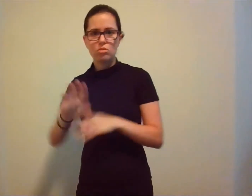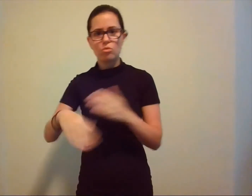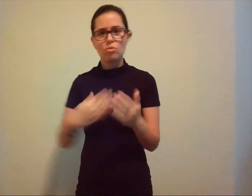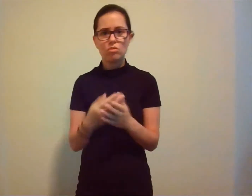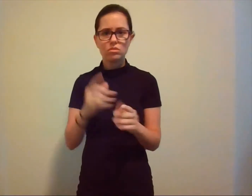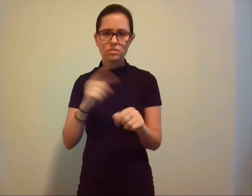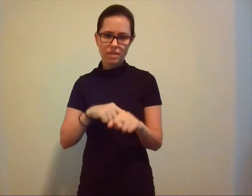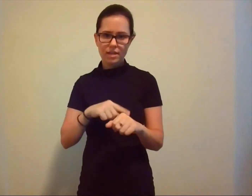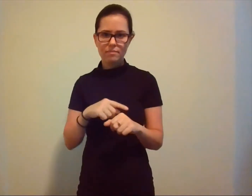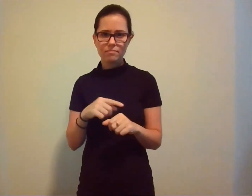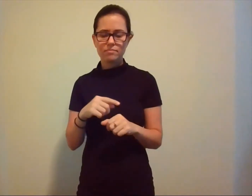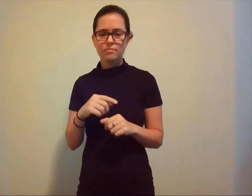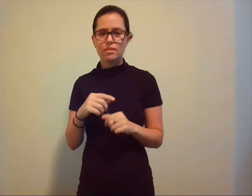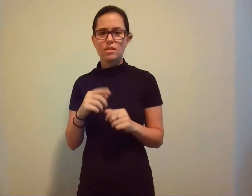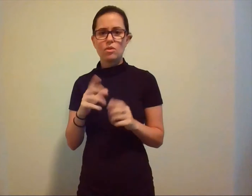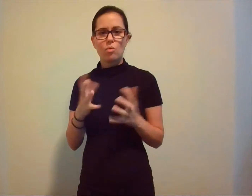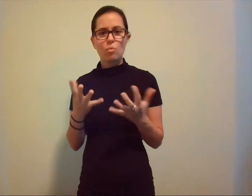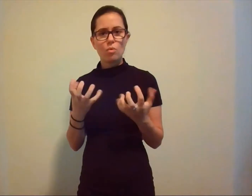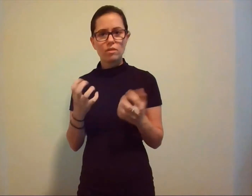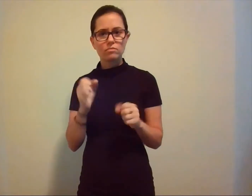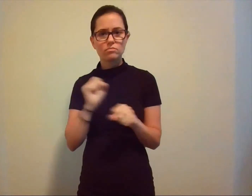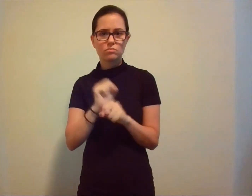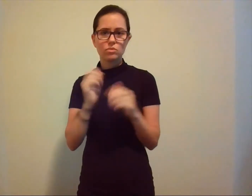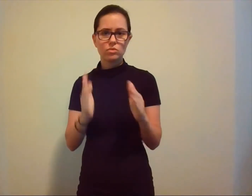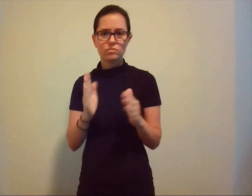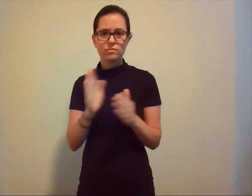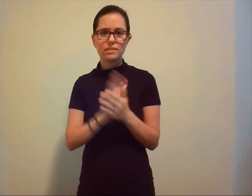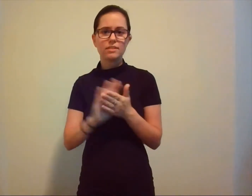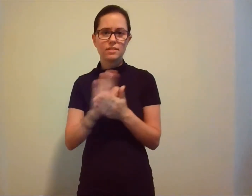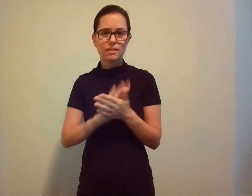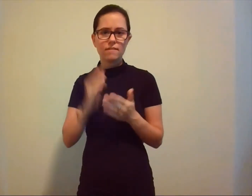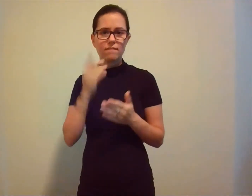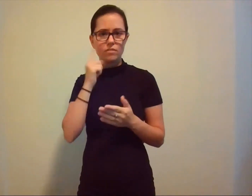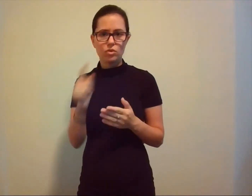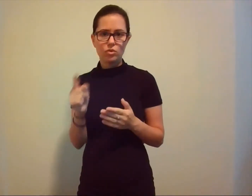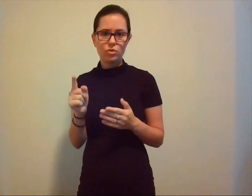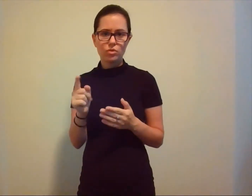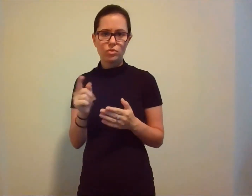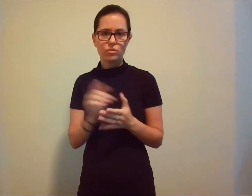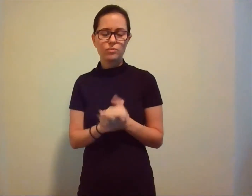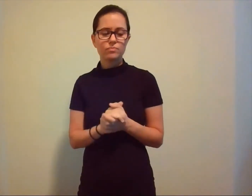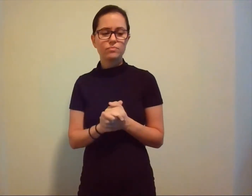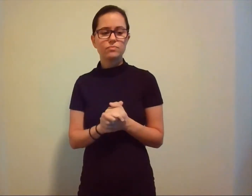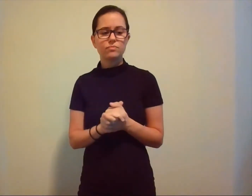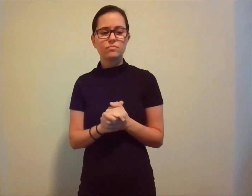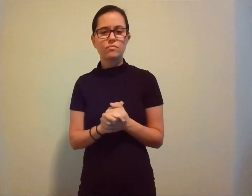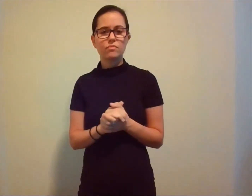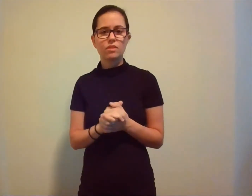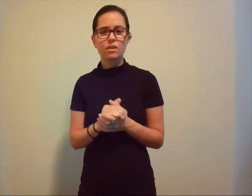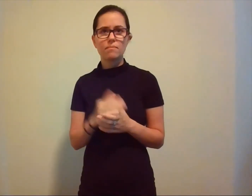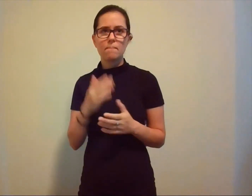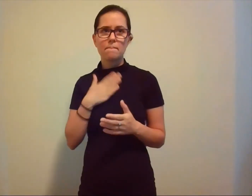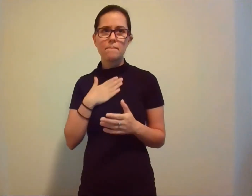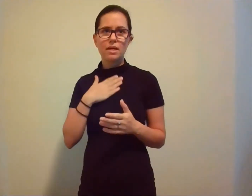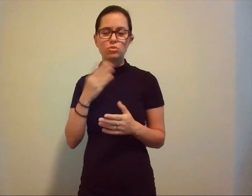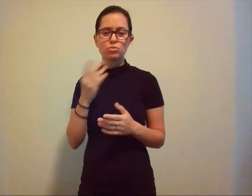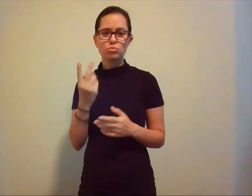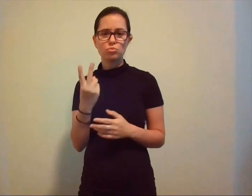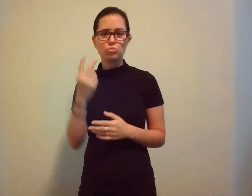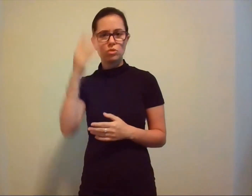because you'll make a mess. And our boys are just animals. They're just animals. Well, you didn't bring your boys. No. I'm just saying. But like, she's dealing with them. It's like